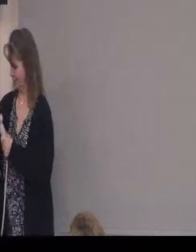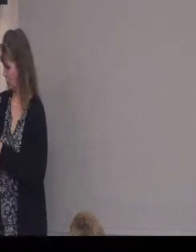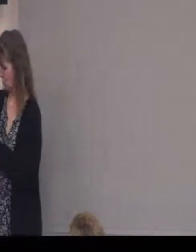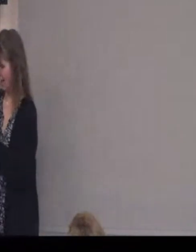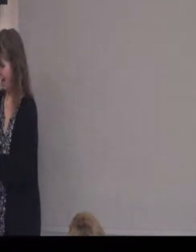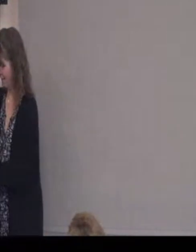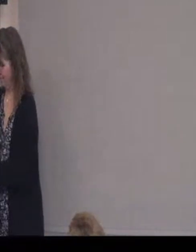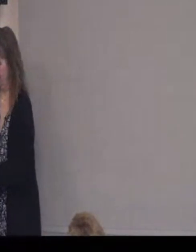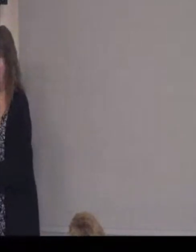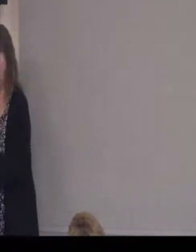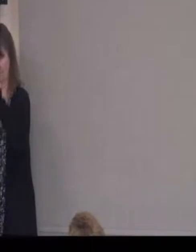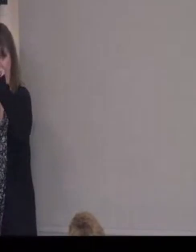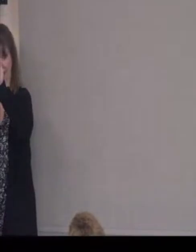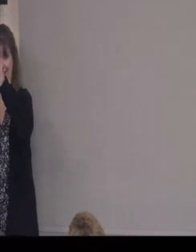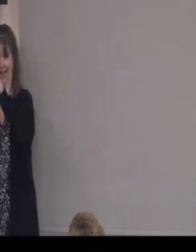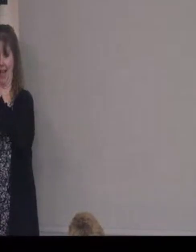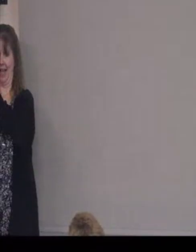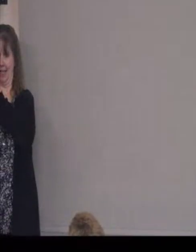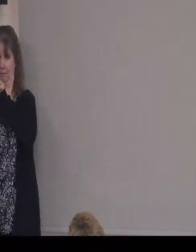3 planes utilized.